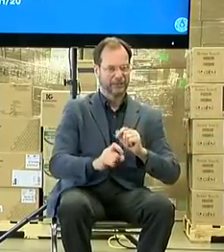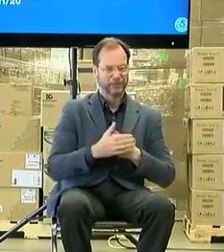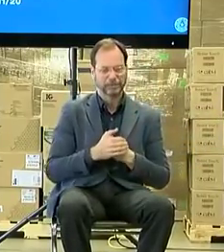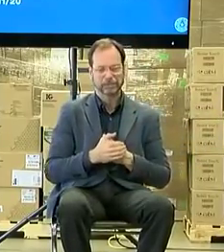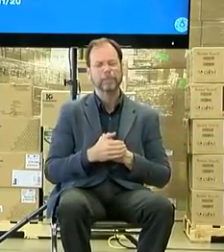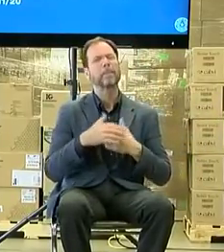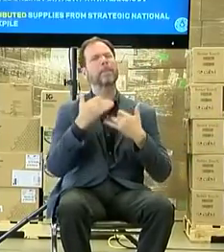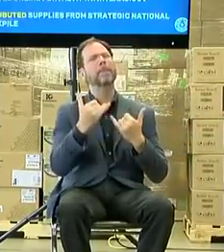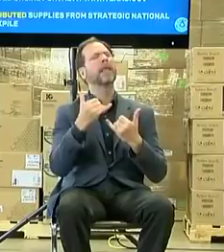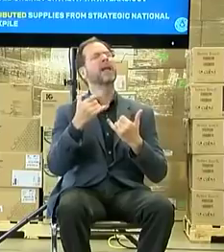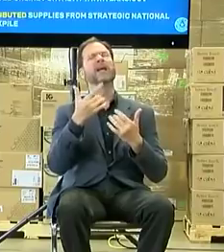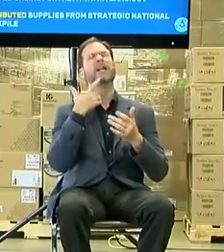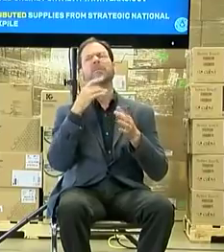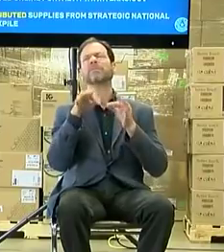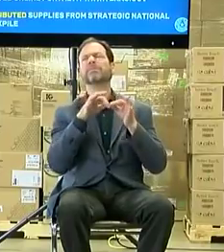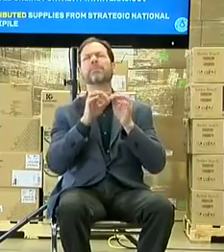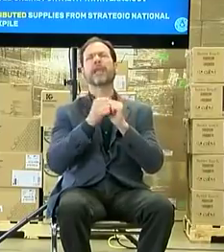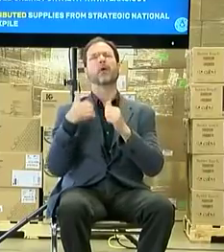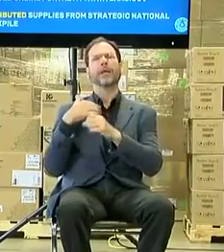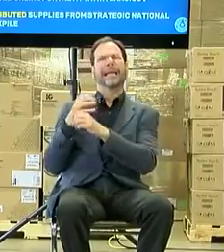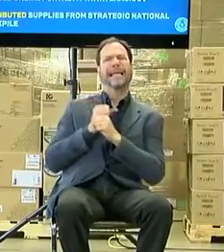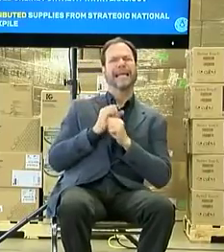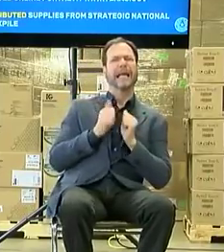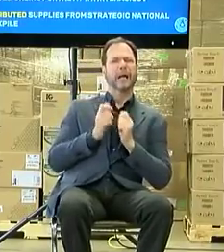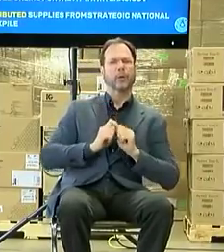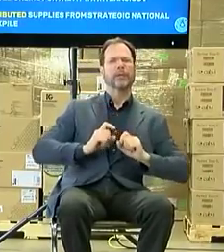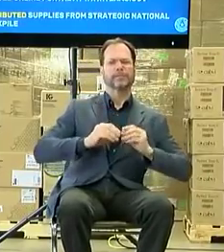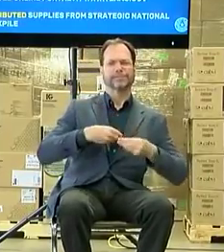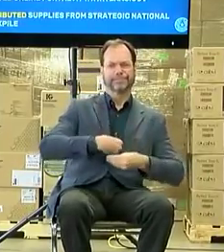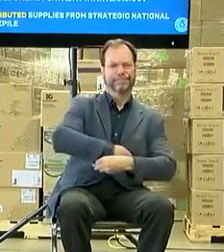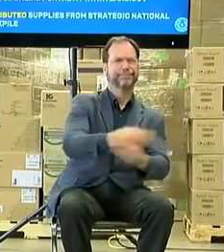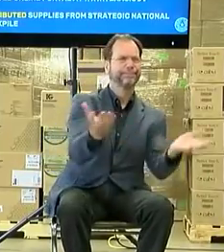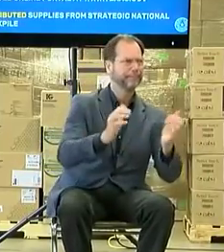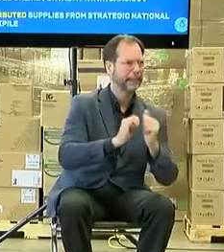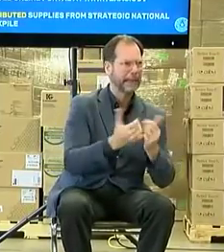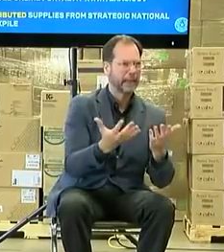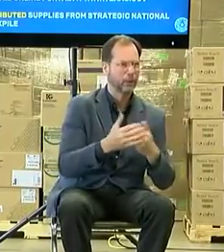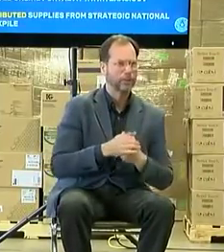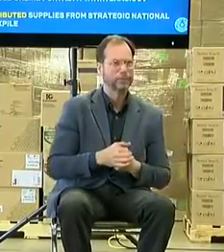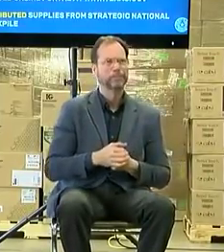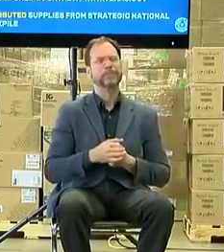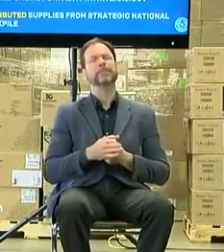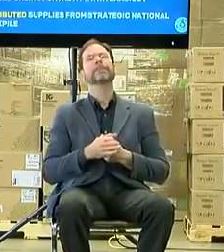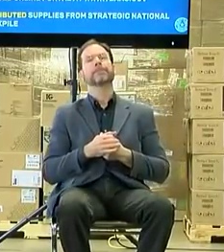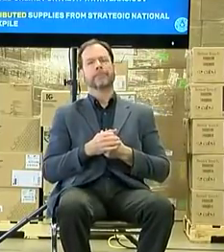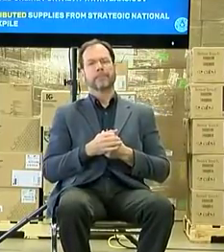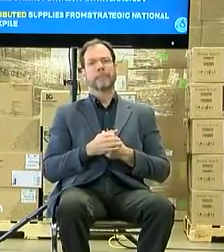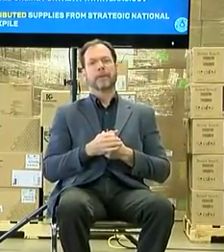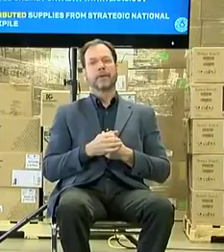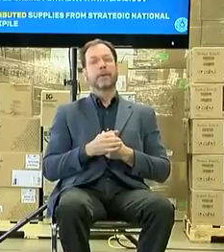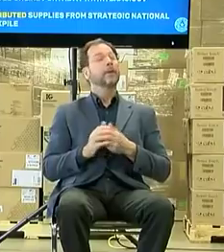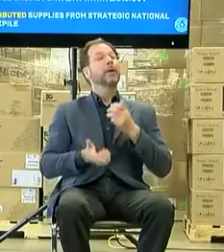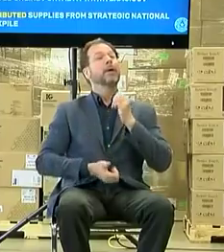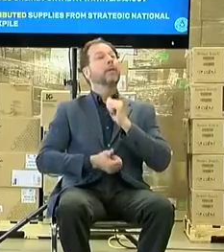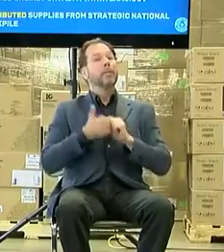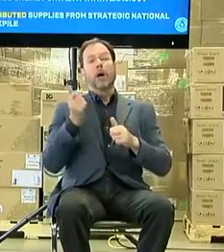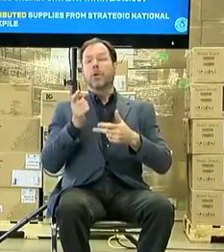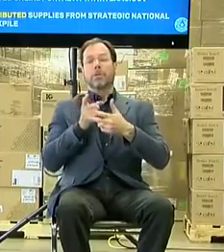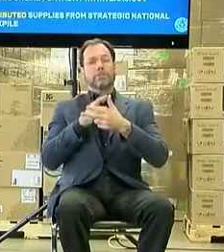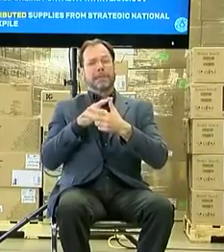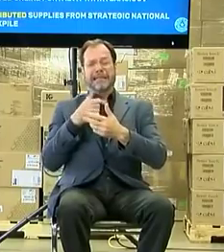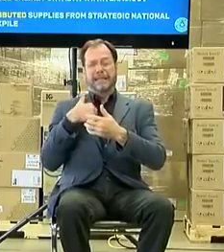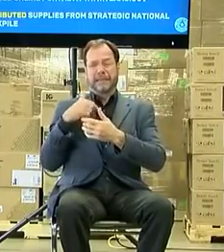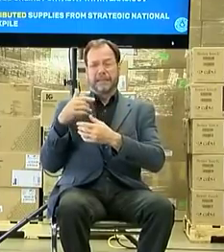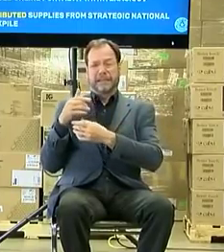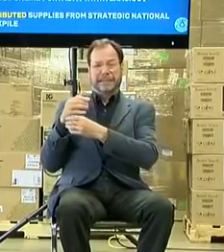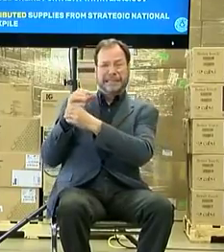comments about how these come in and how they go out. They come in primarily